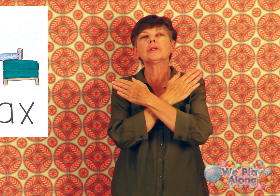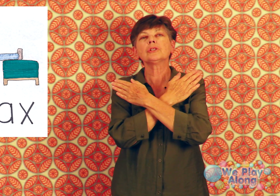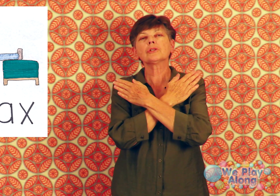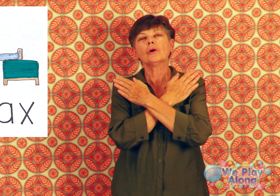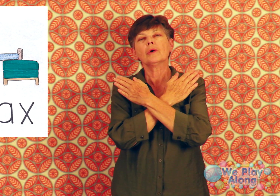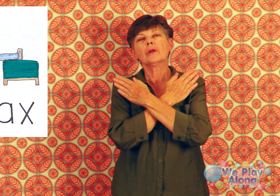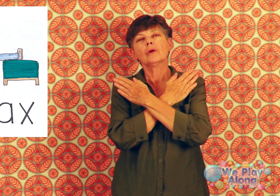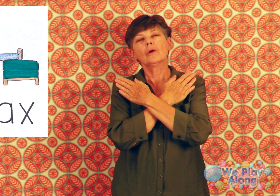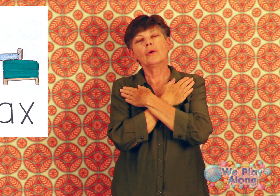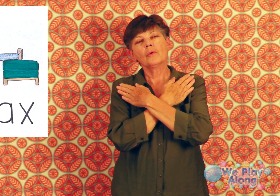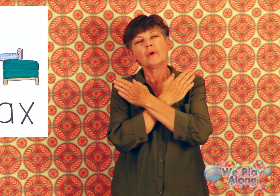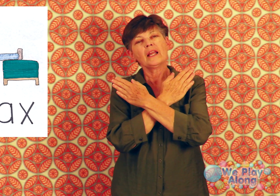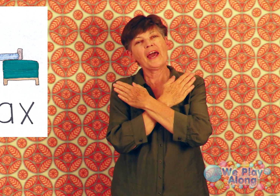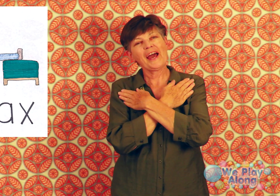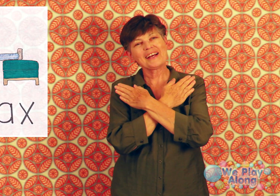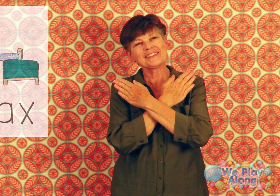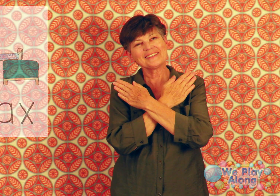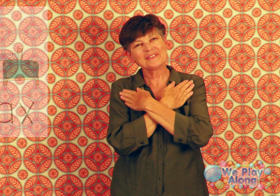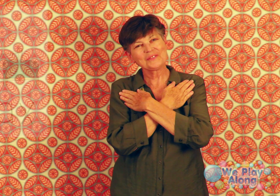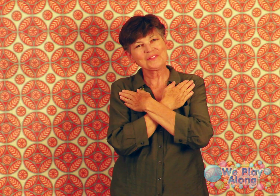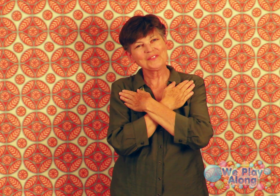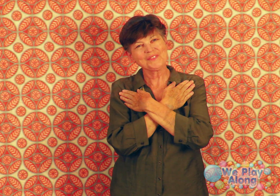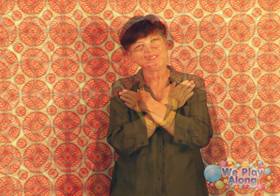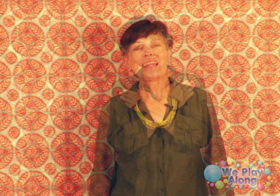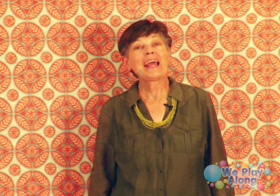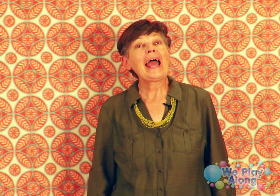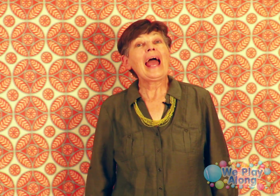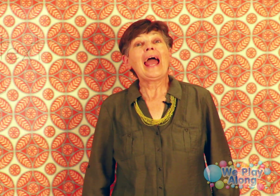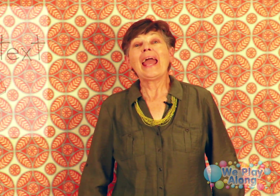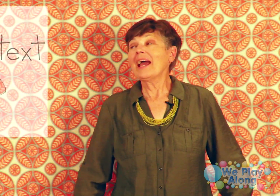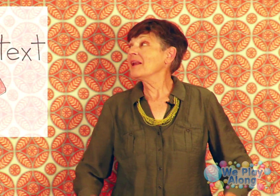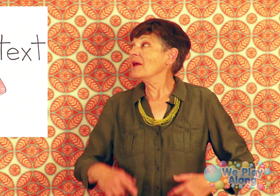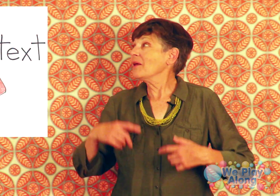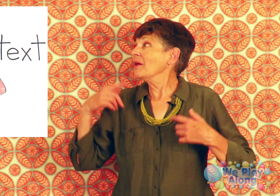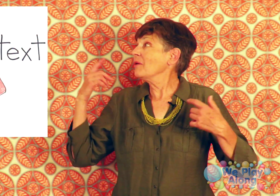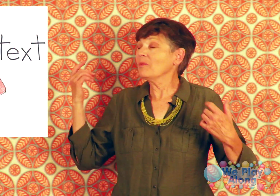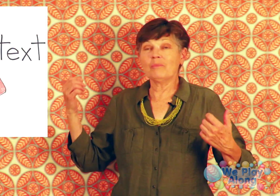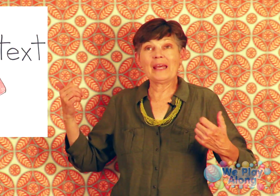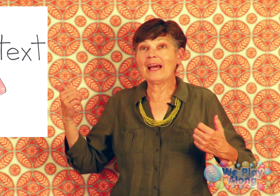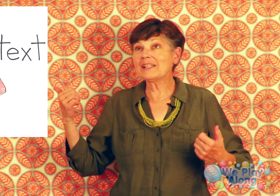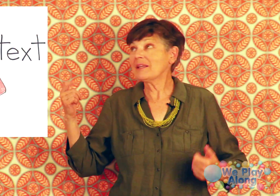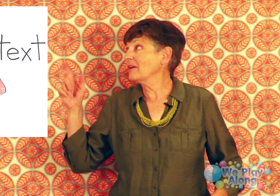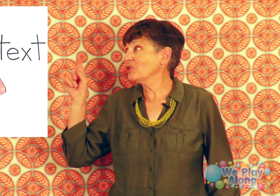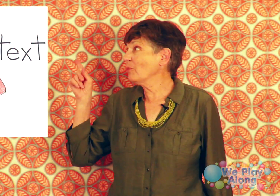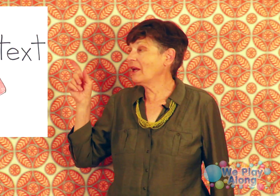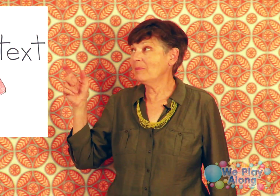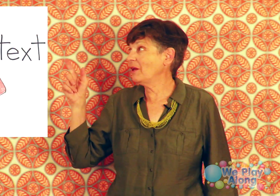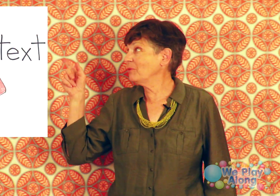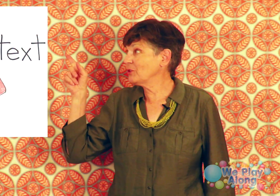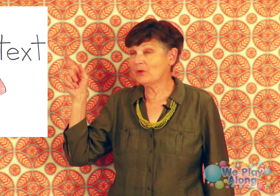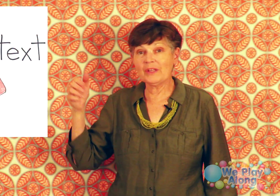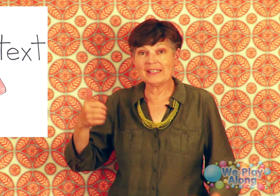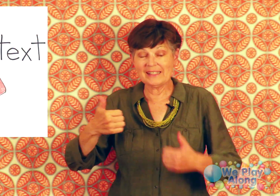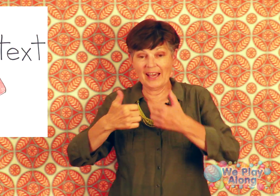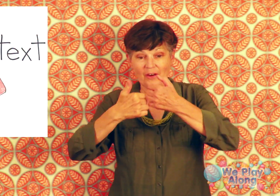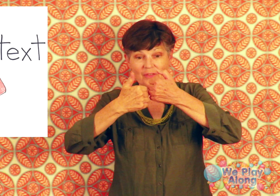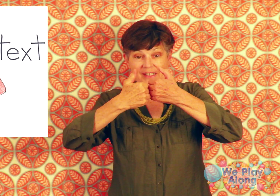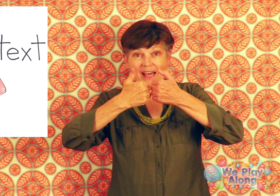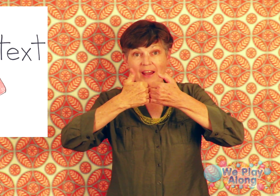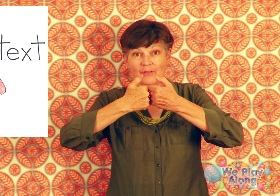just go and relax. And because so many people do this now, the sign for